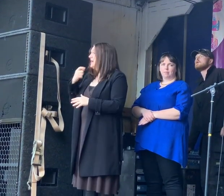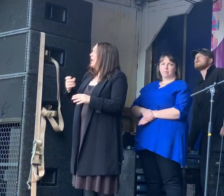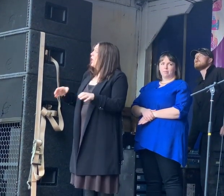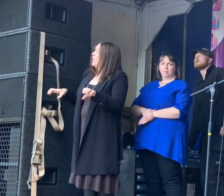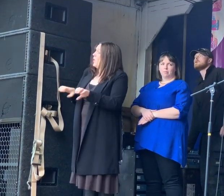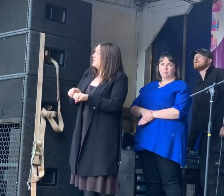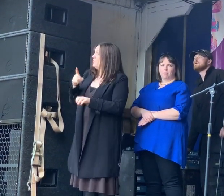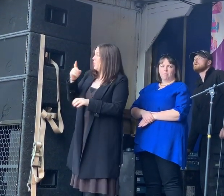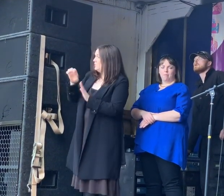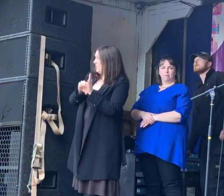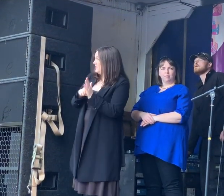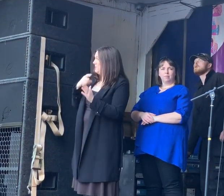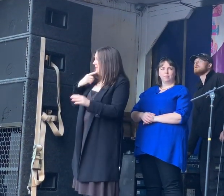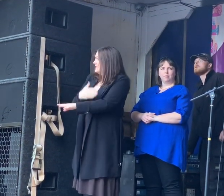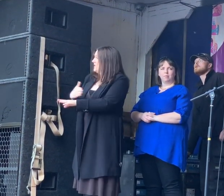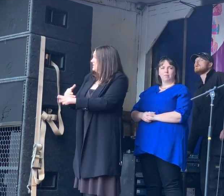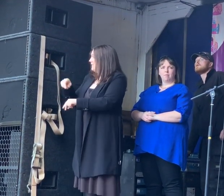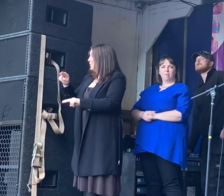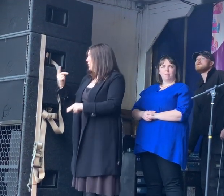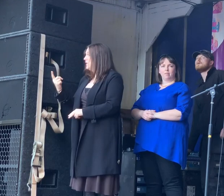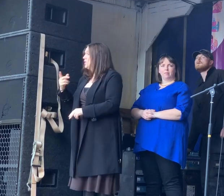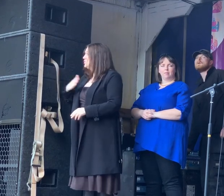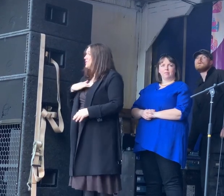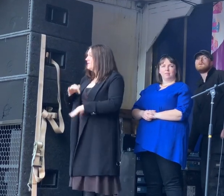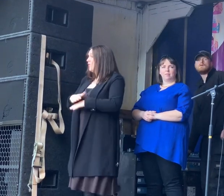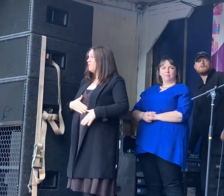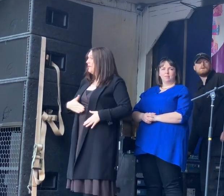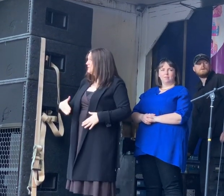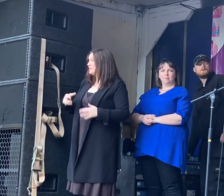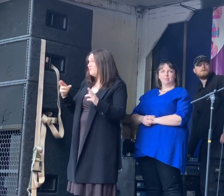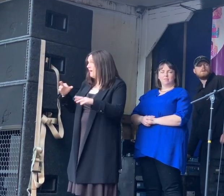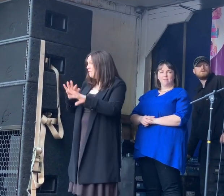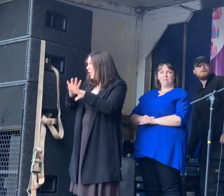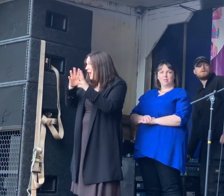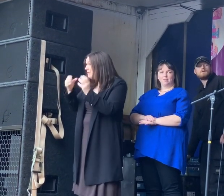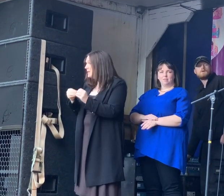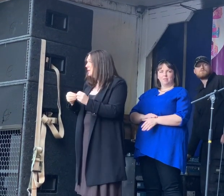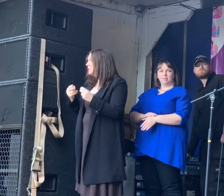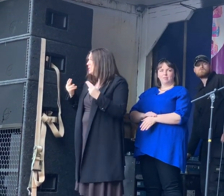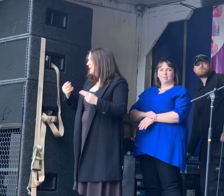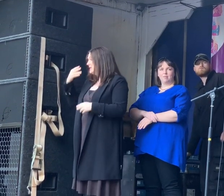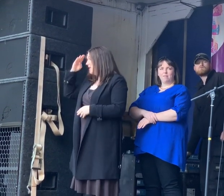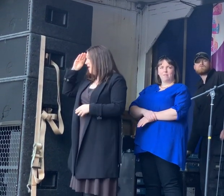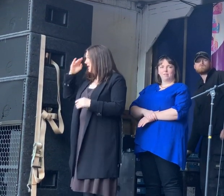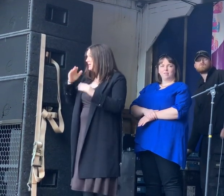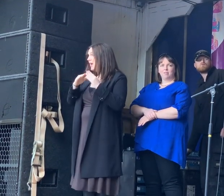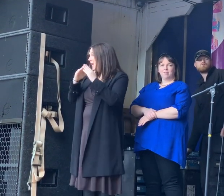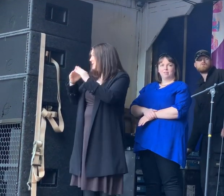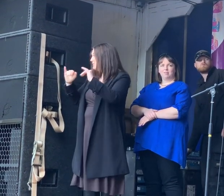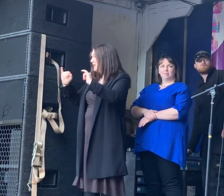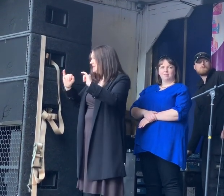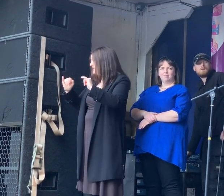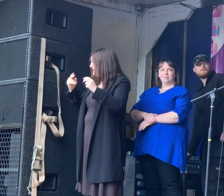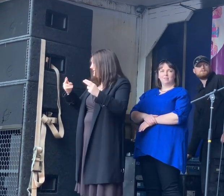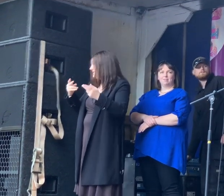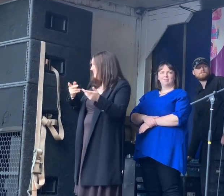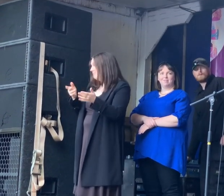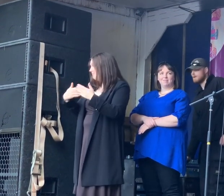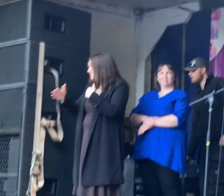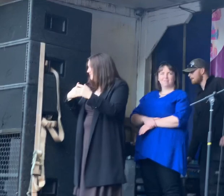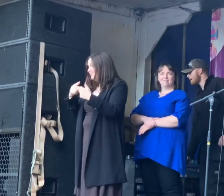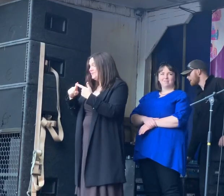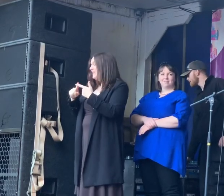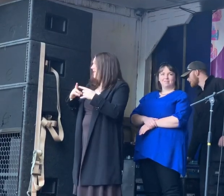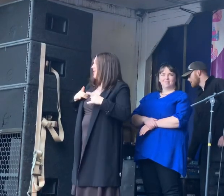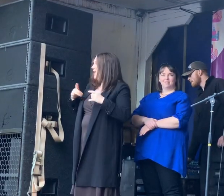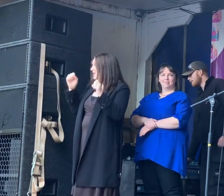chapter, but it is the beginning of a new one, not just for reproductive rights, but for everything we need in Ireland. The housing crisis, the health system,